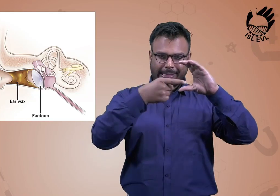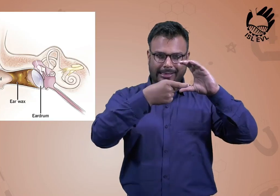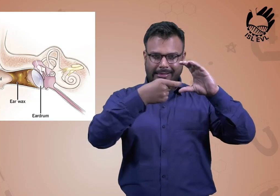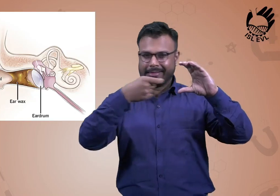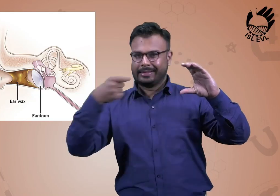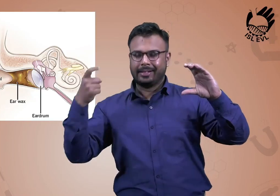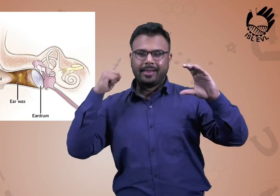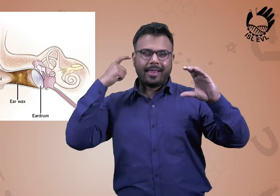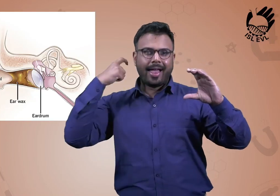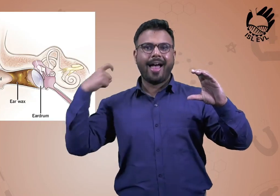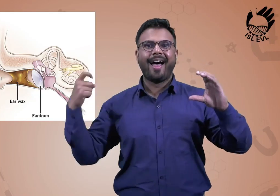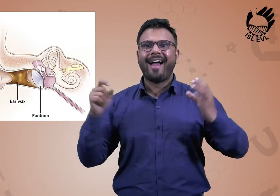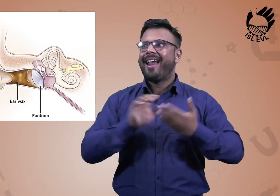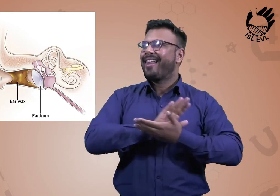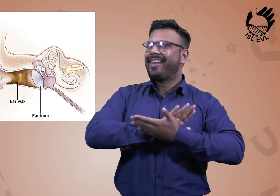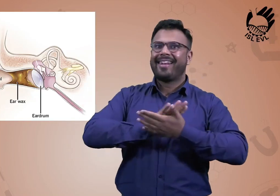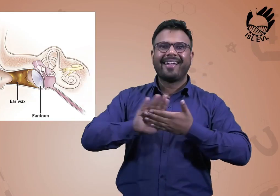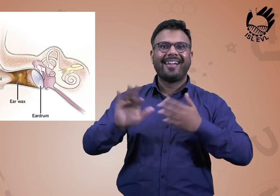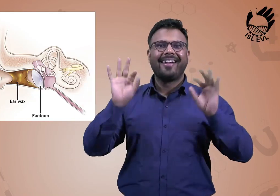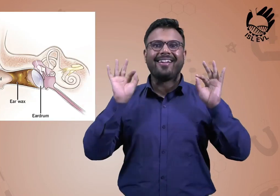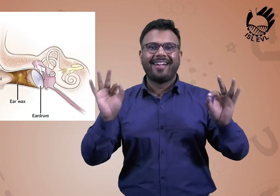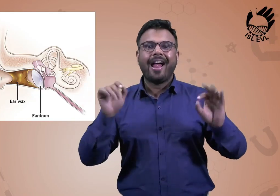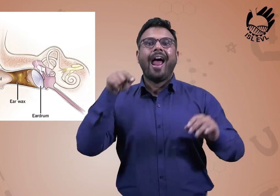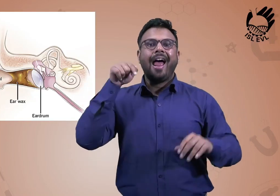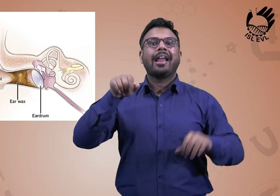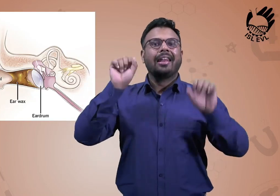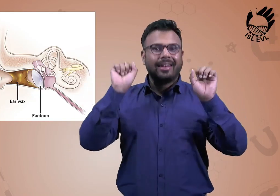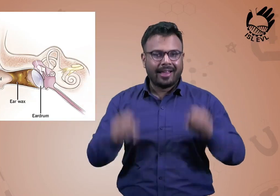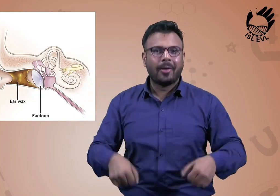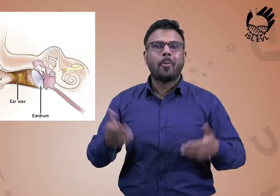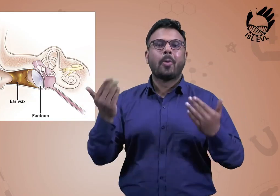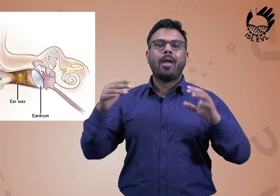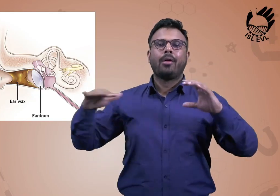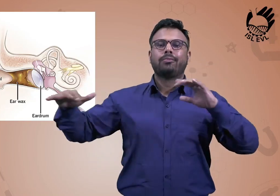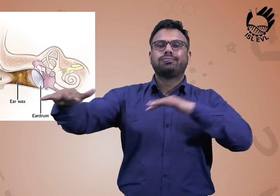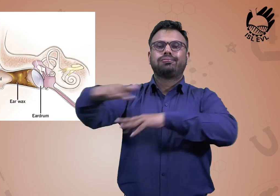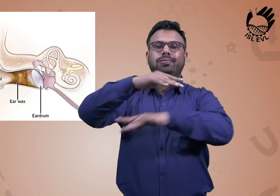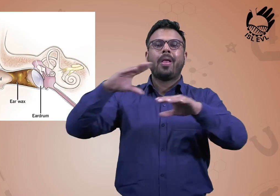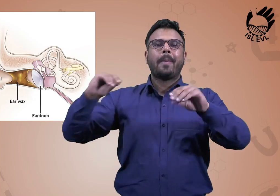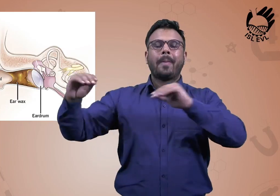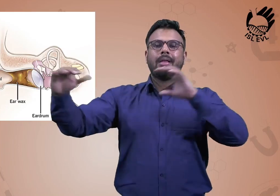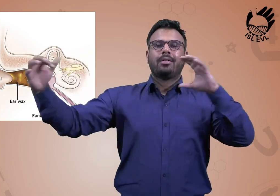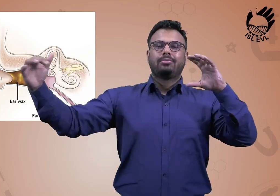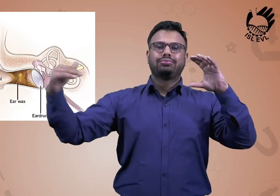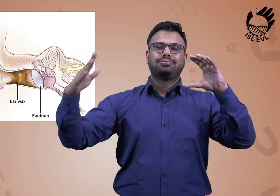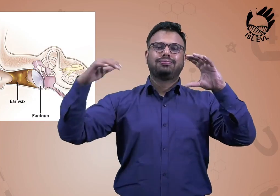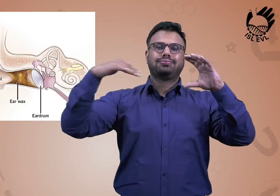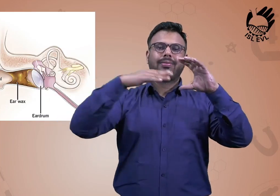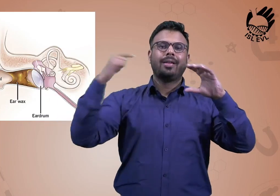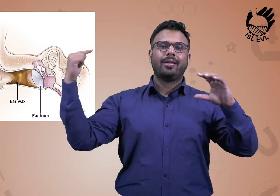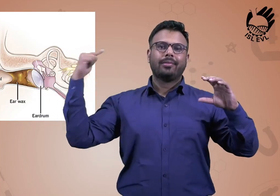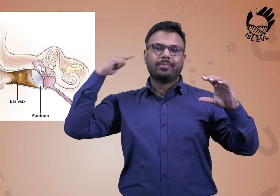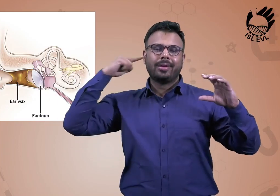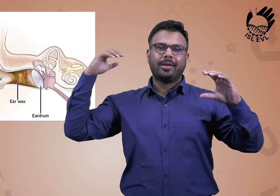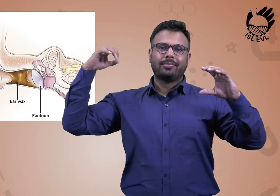to hear properly. Hence, it is important to keep the ears